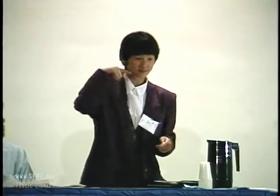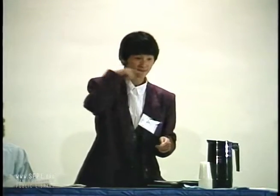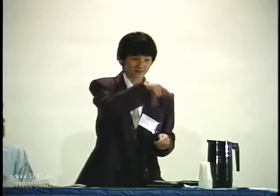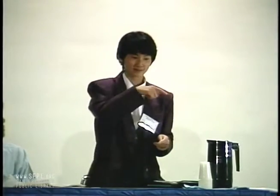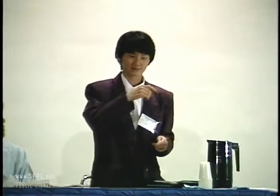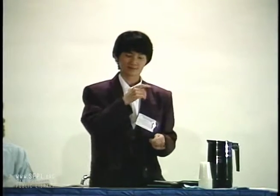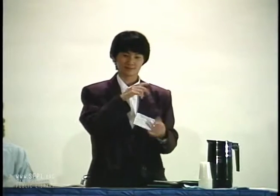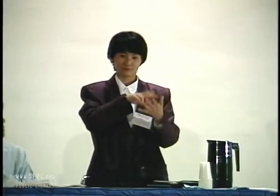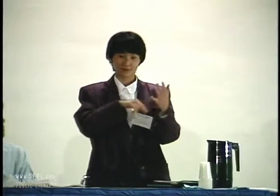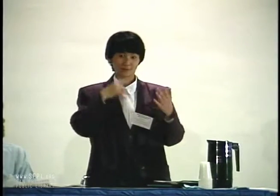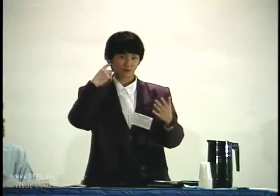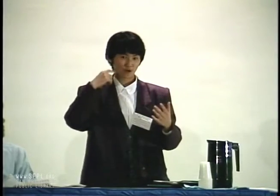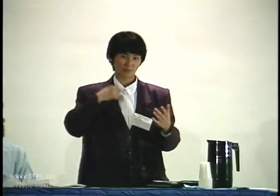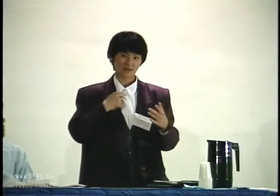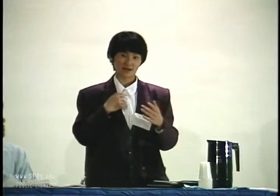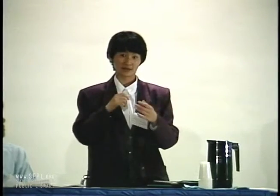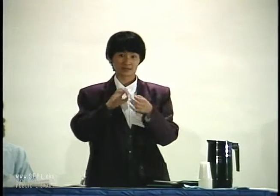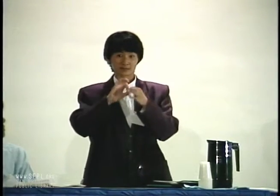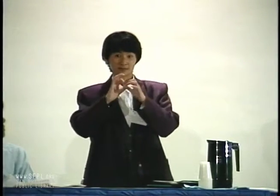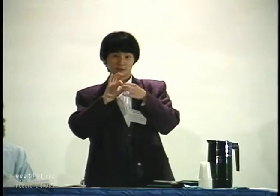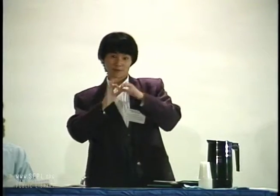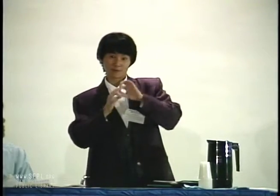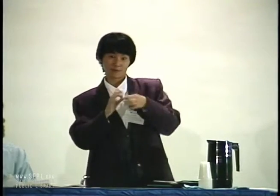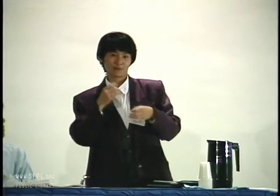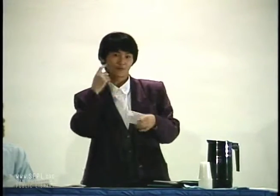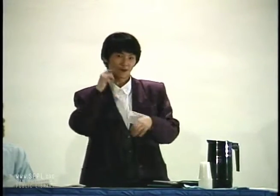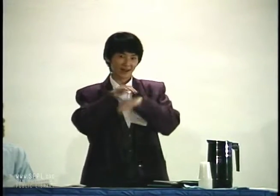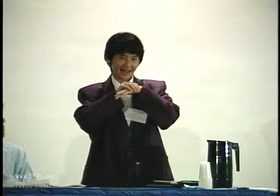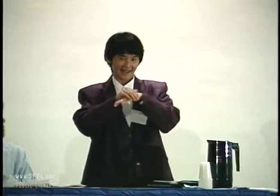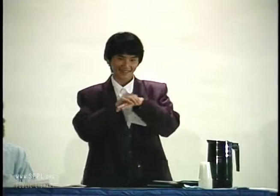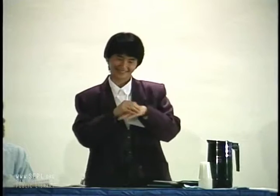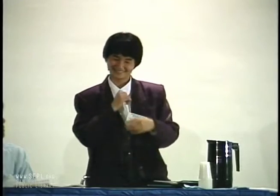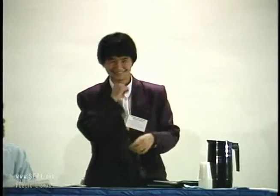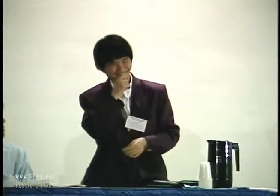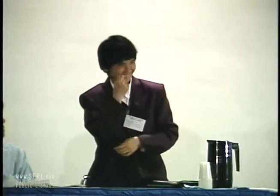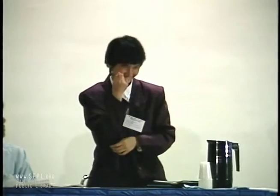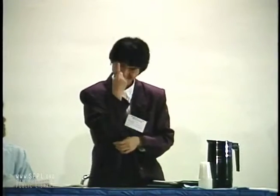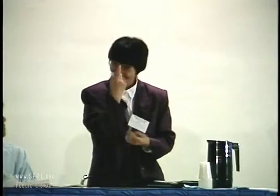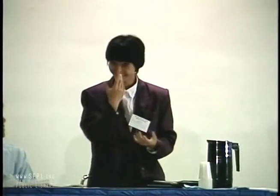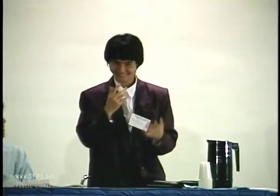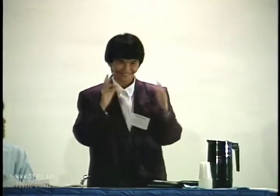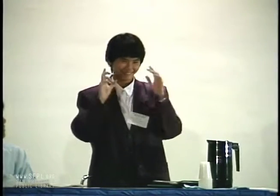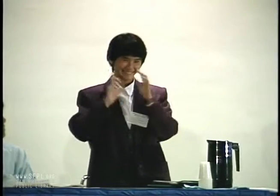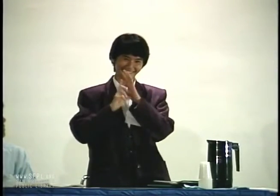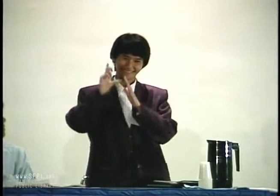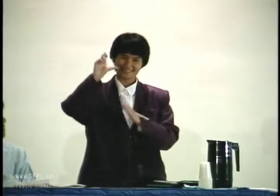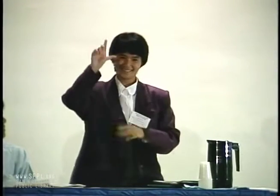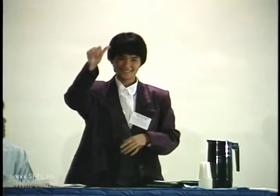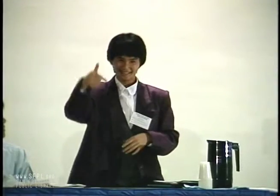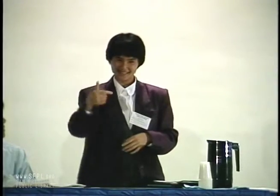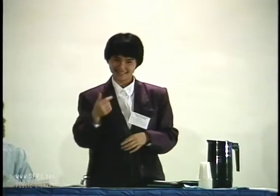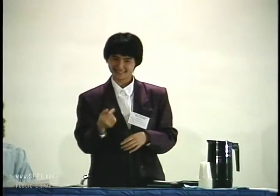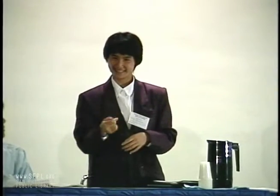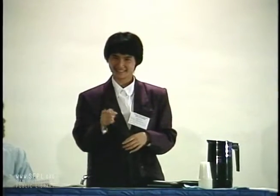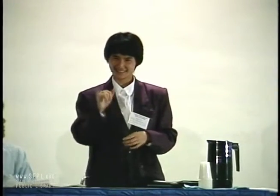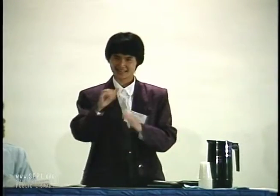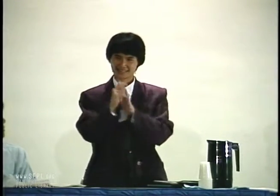So my hearing friends, would read to me and try and interpret the English to me because I couldn't understand. That didn't come until